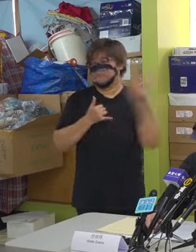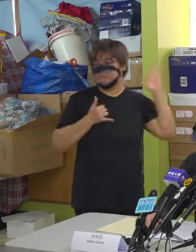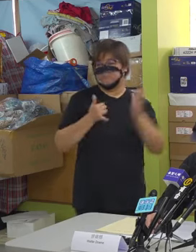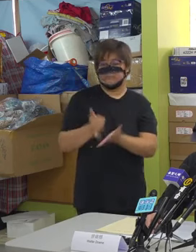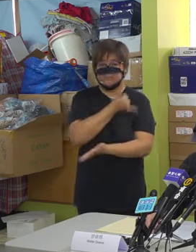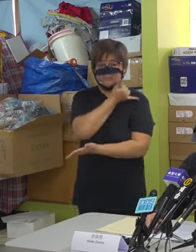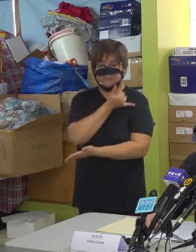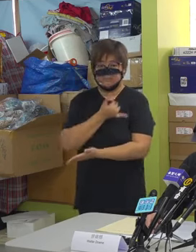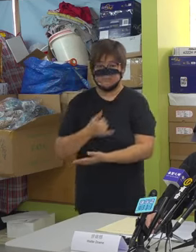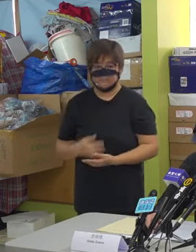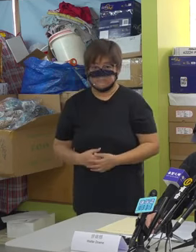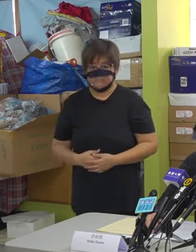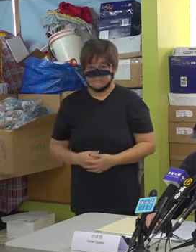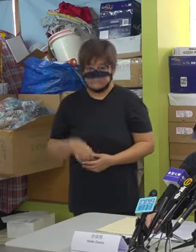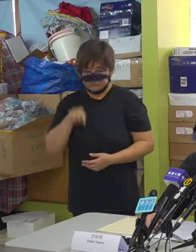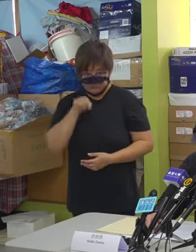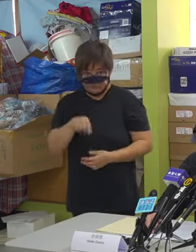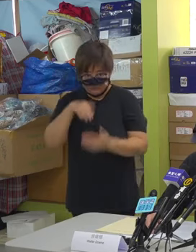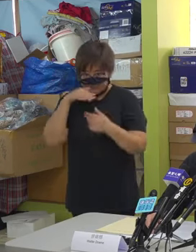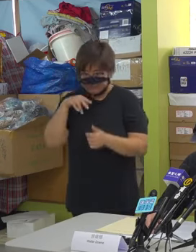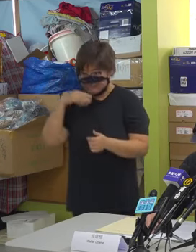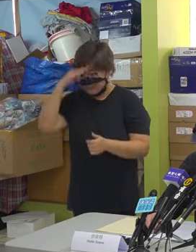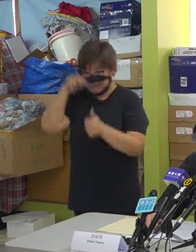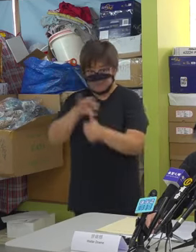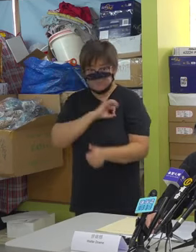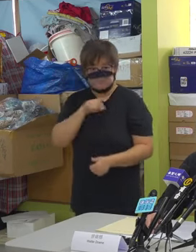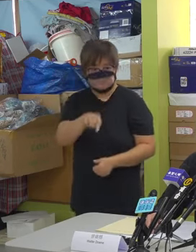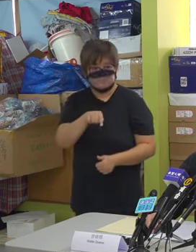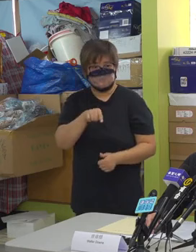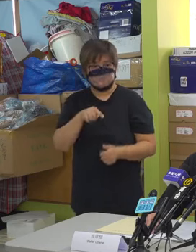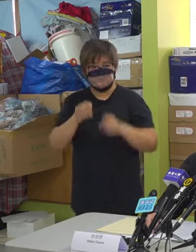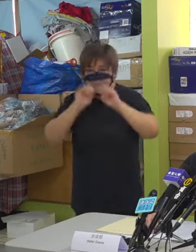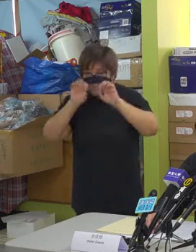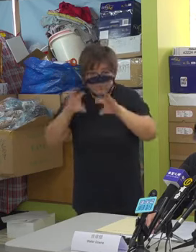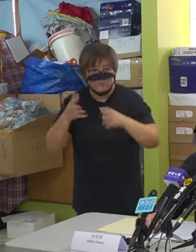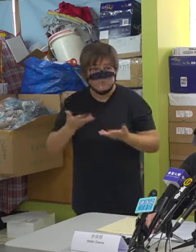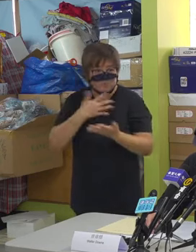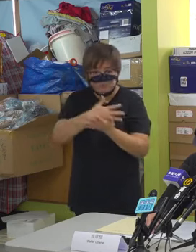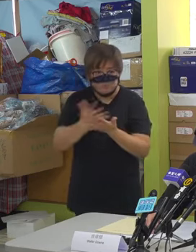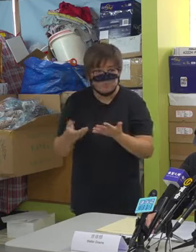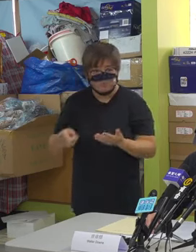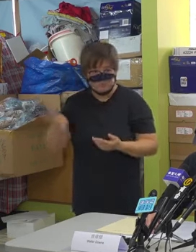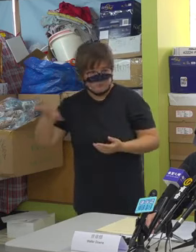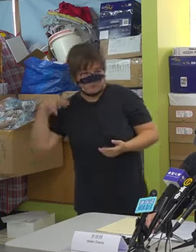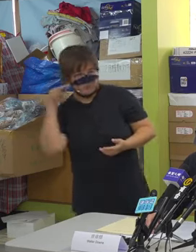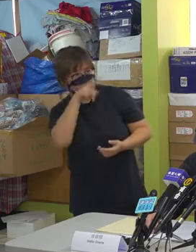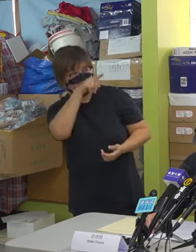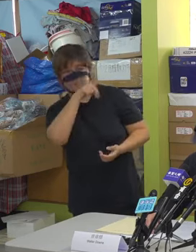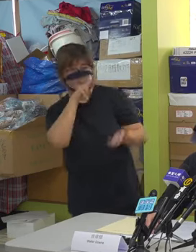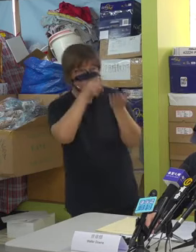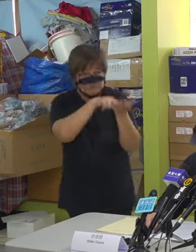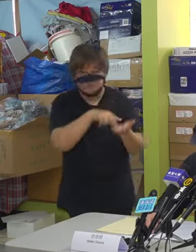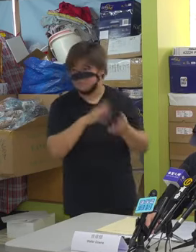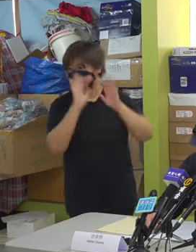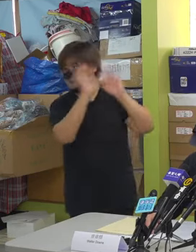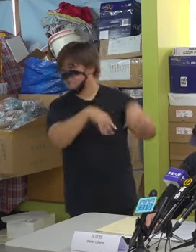Nothing produced by the IPCC should be taken any seriously henceforth. Rome is not built in